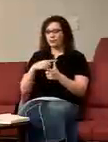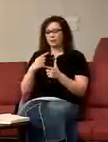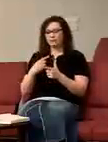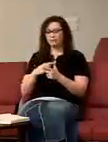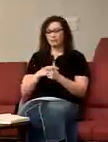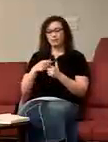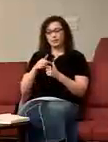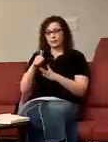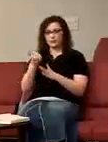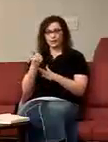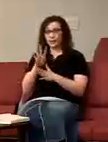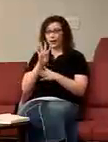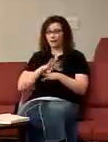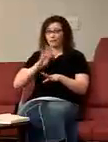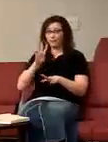do. And